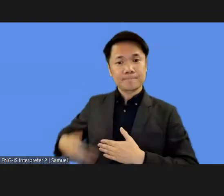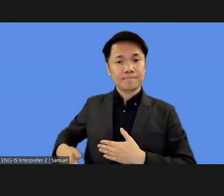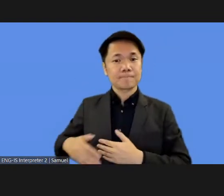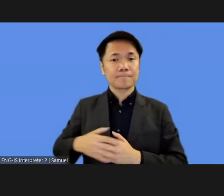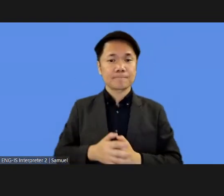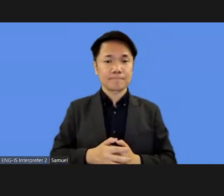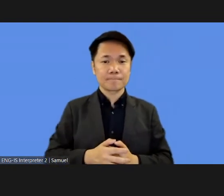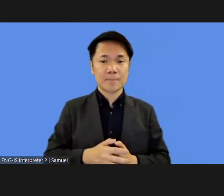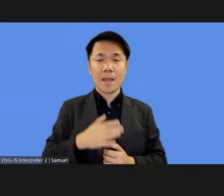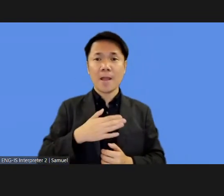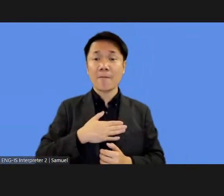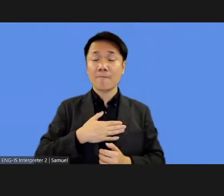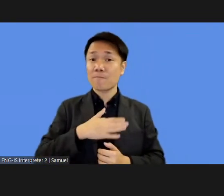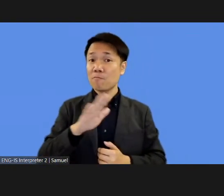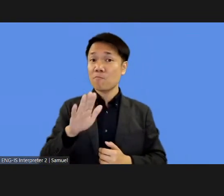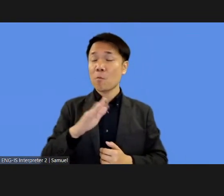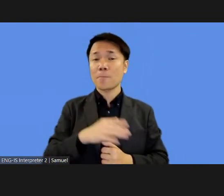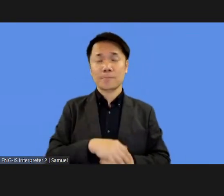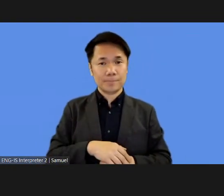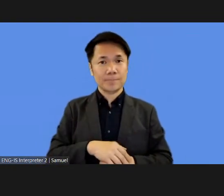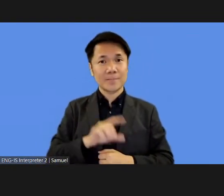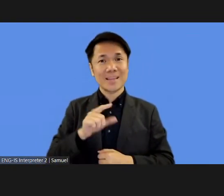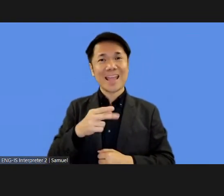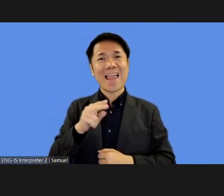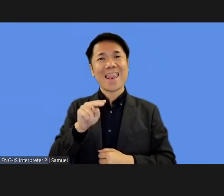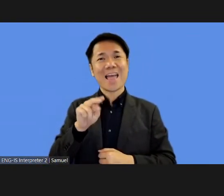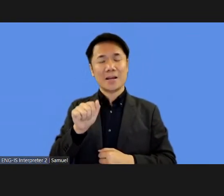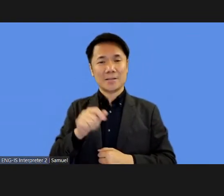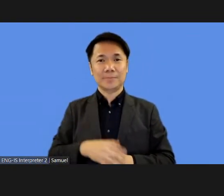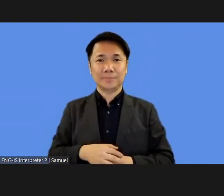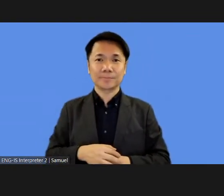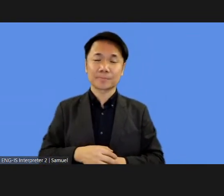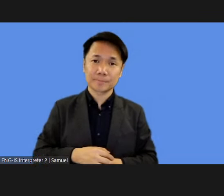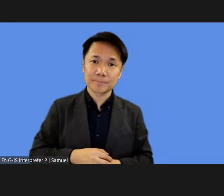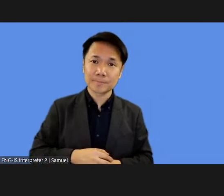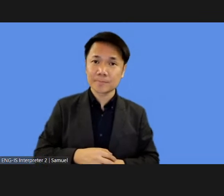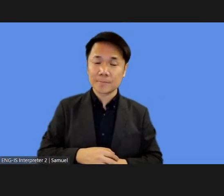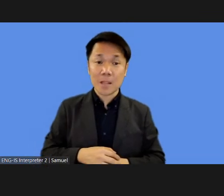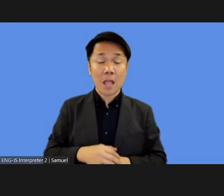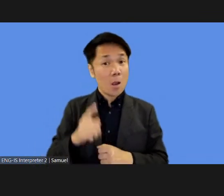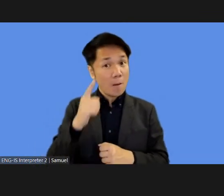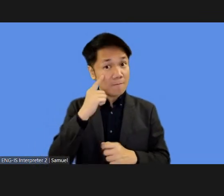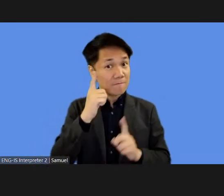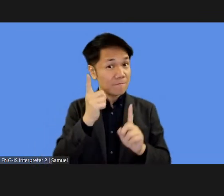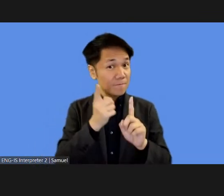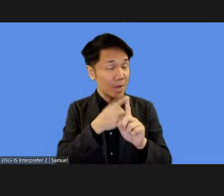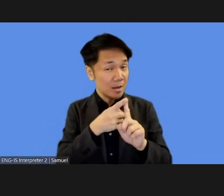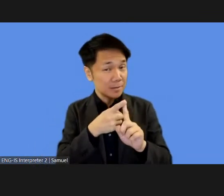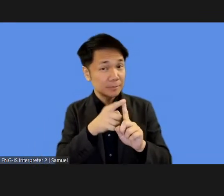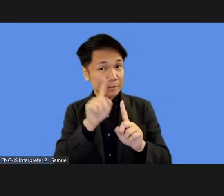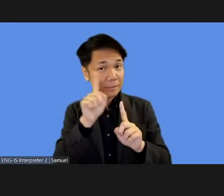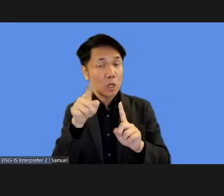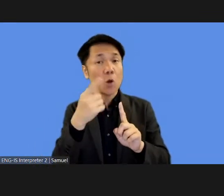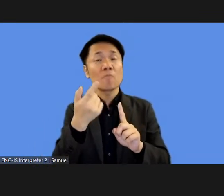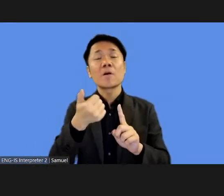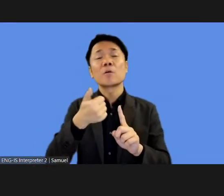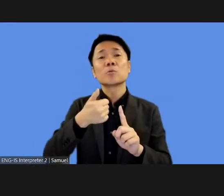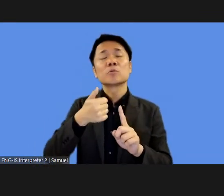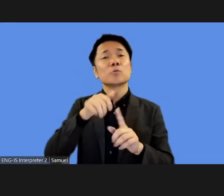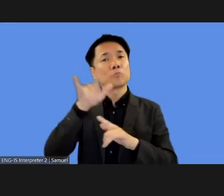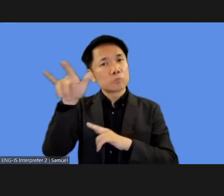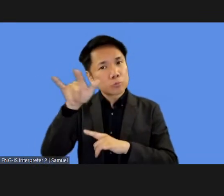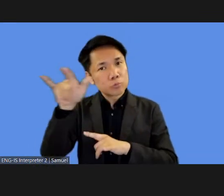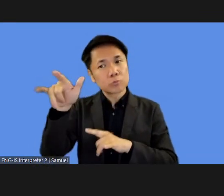from Ghana. Please, I want to stress on building resilience transportation system, which is under SDG